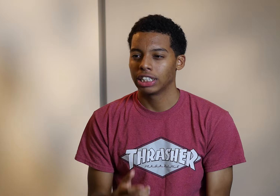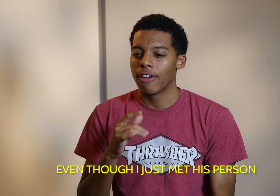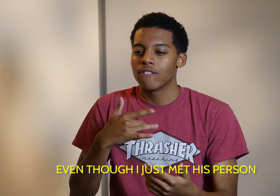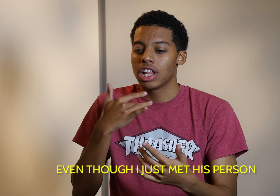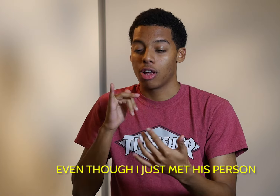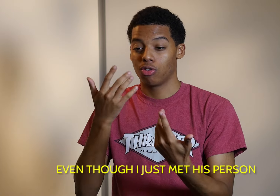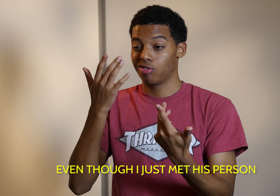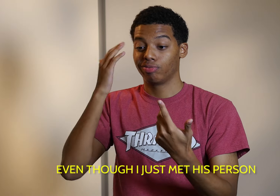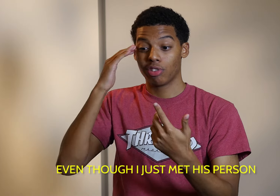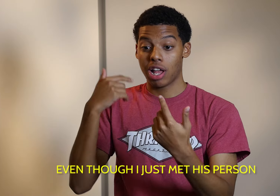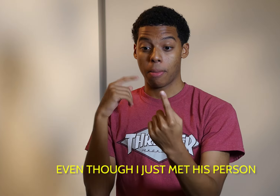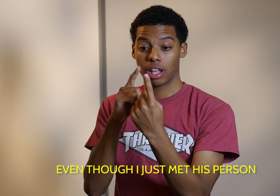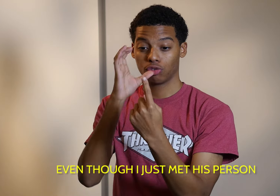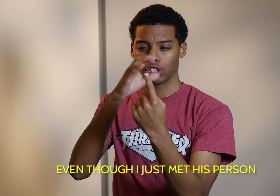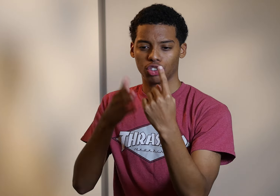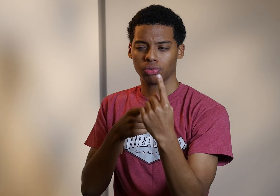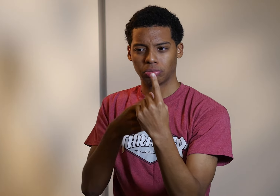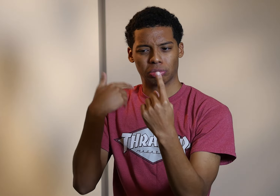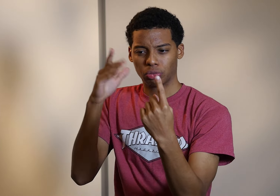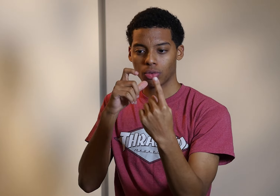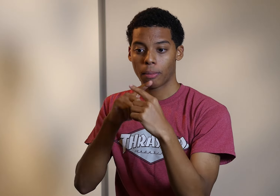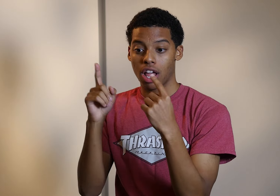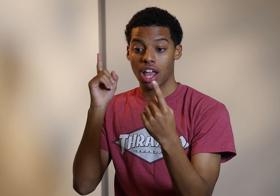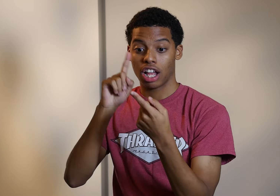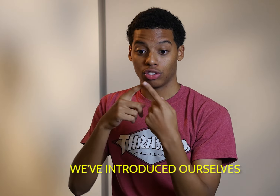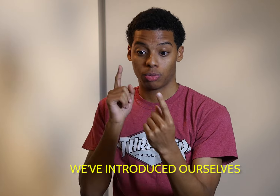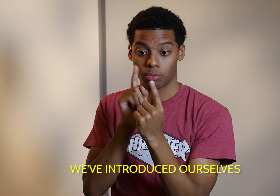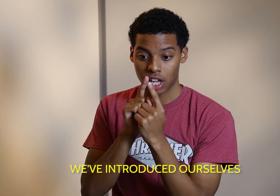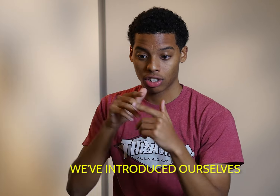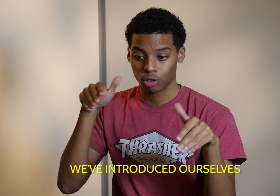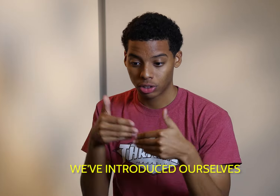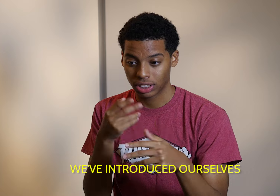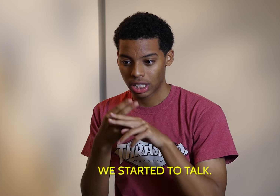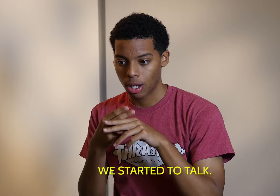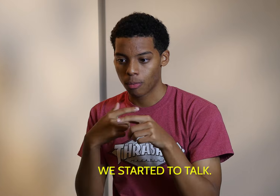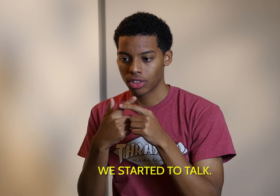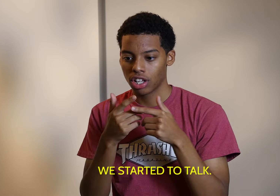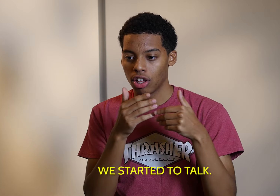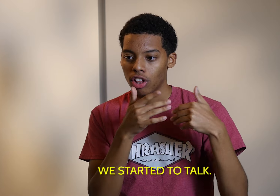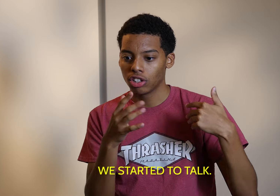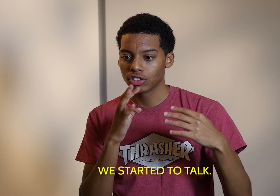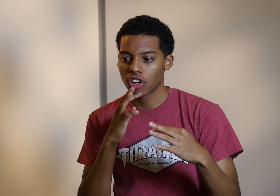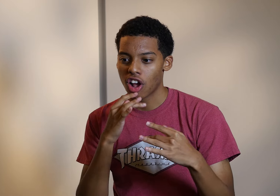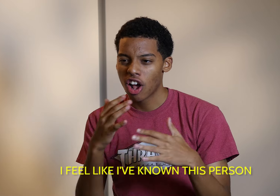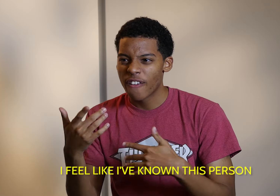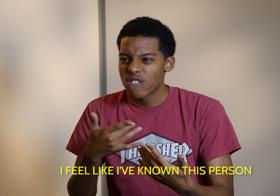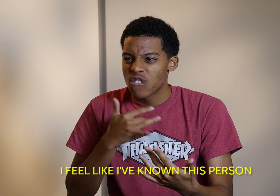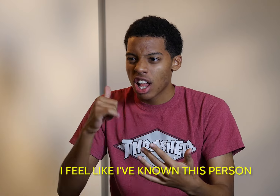Even though I've just met this person, we've introduced ourselves, we started to talk, I feel like I've known this